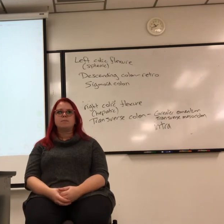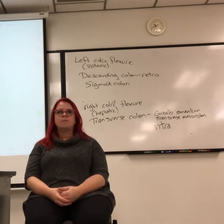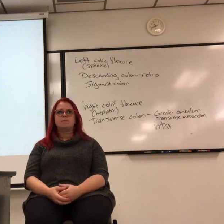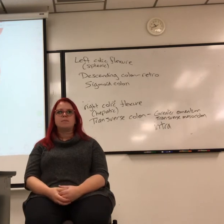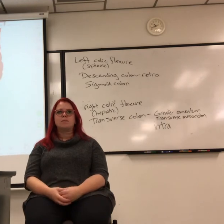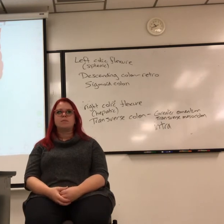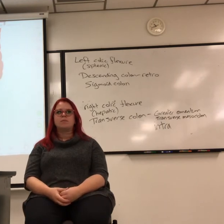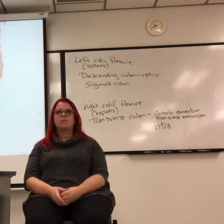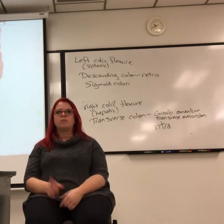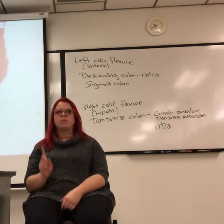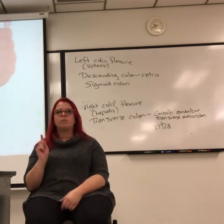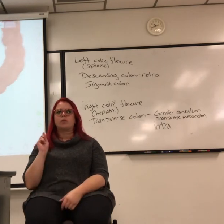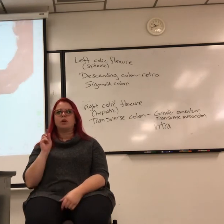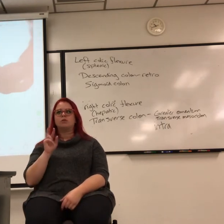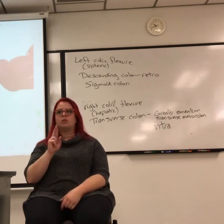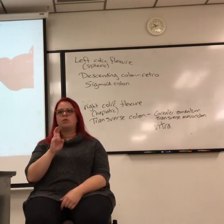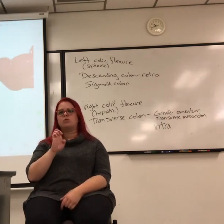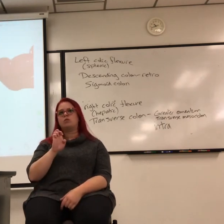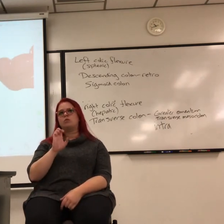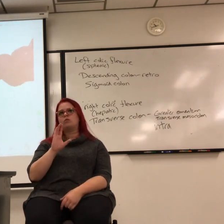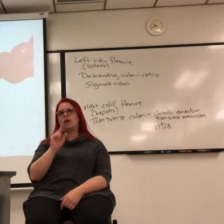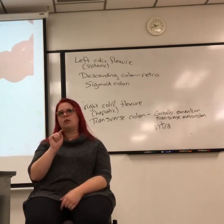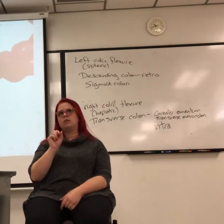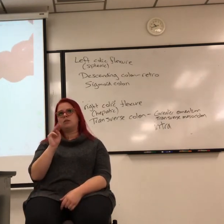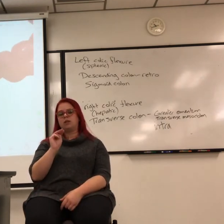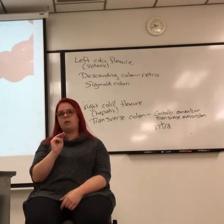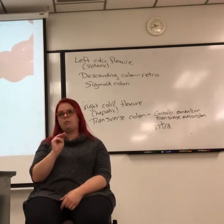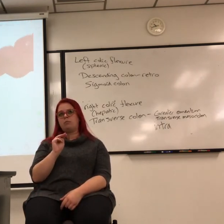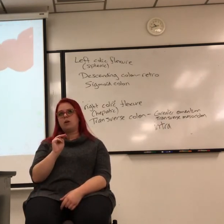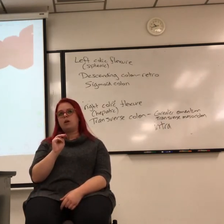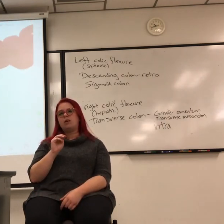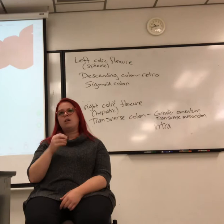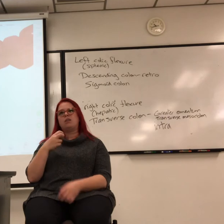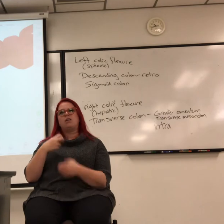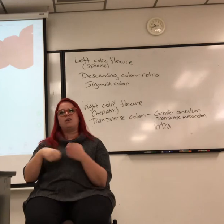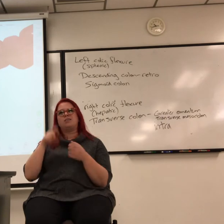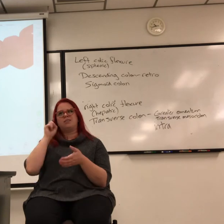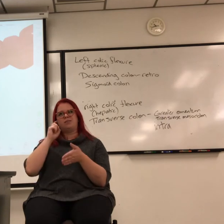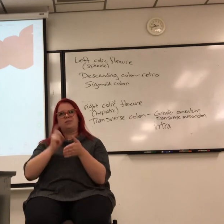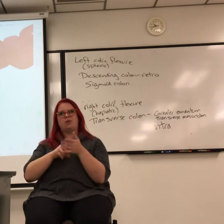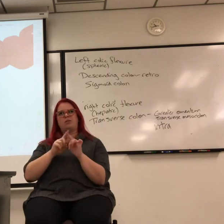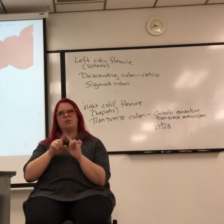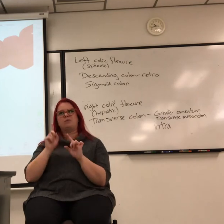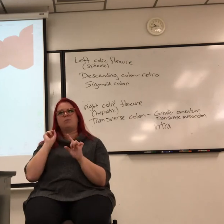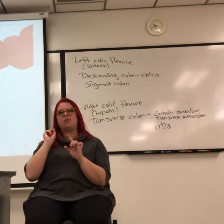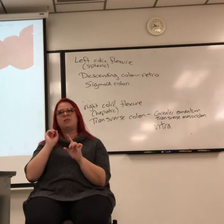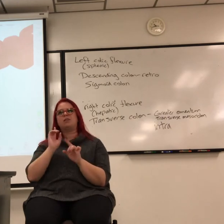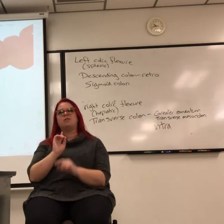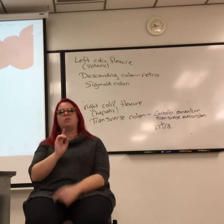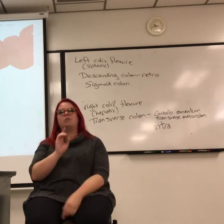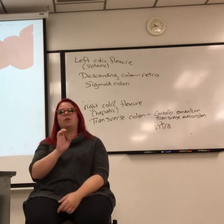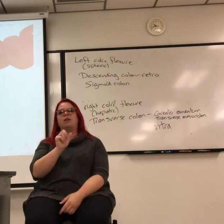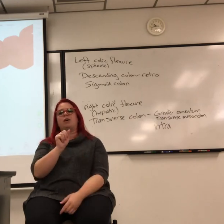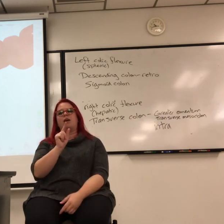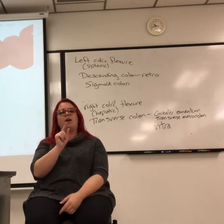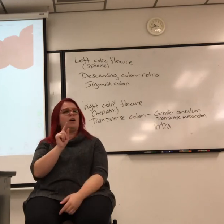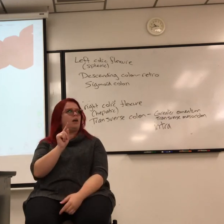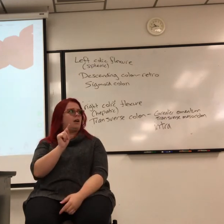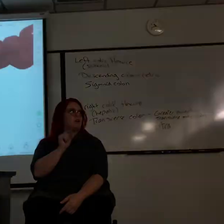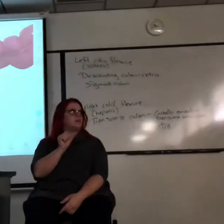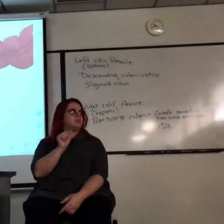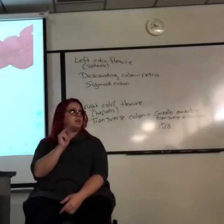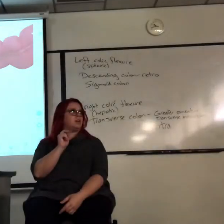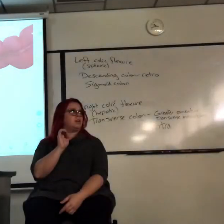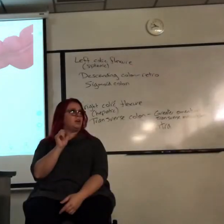There's the rectum. It's kind of hard to notice, but that's where Tania coli ends. Let me see if I can turn the lights